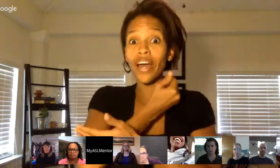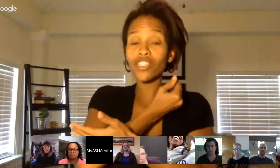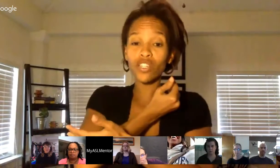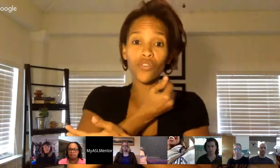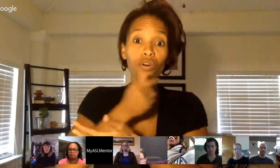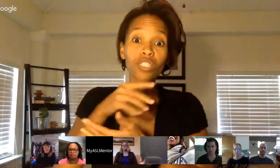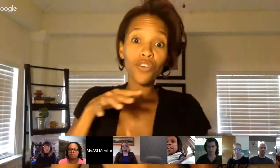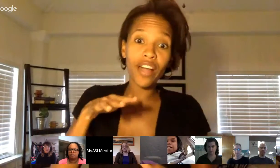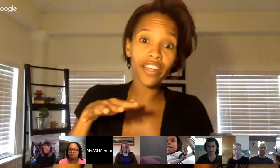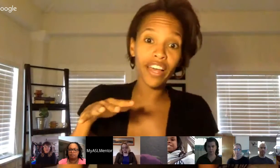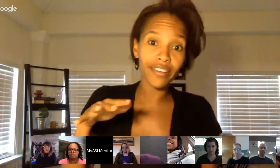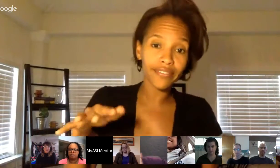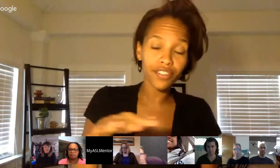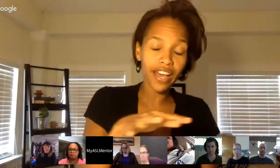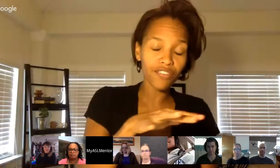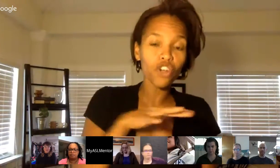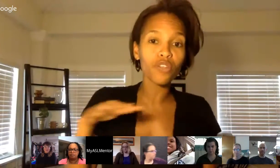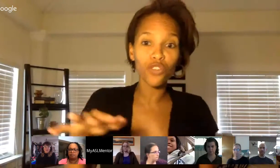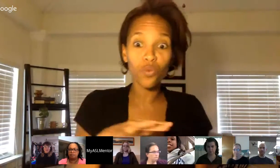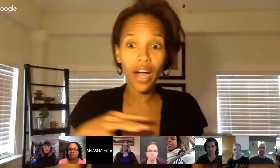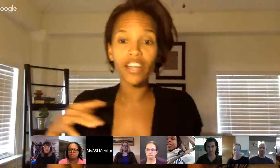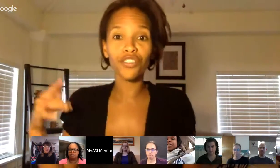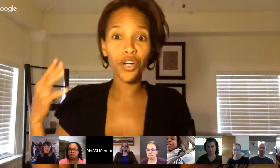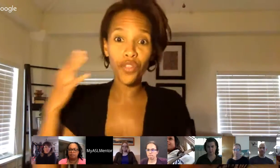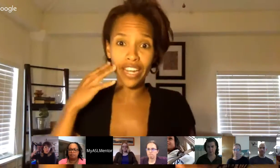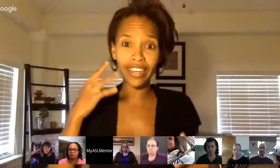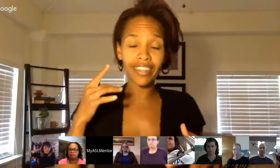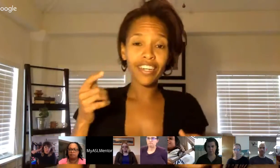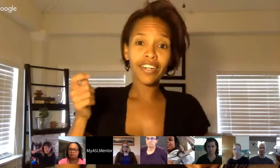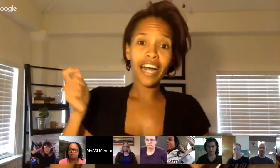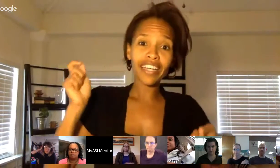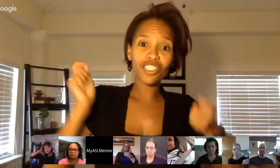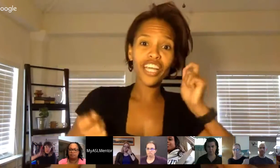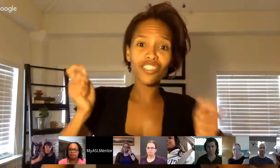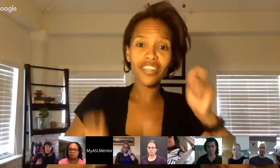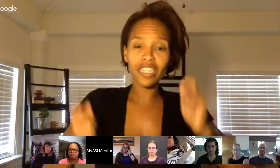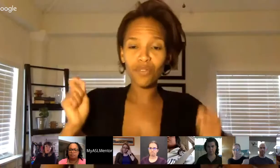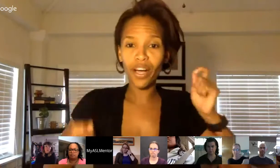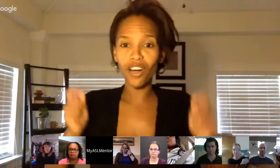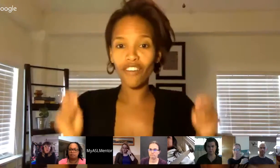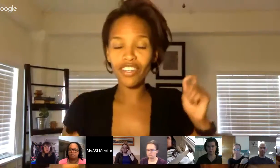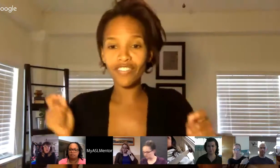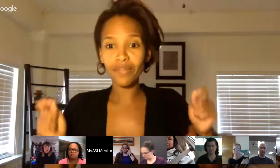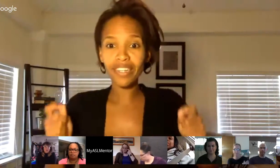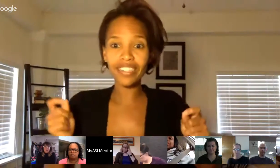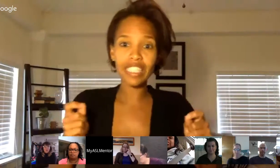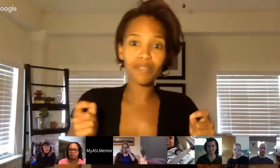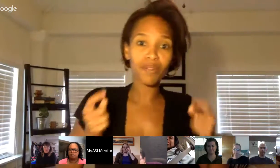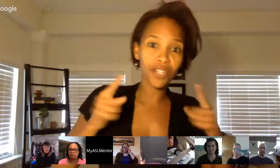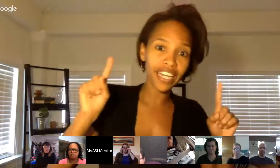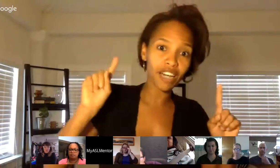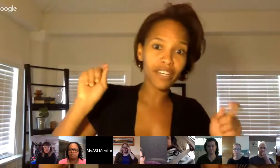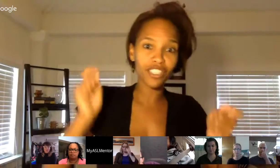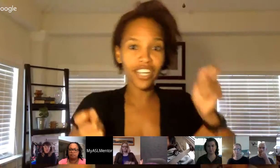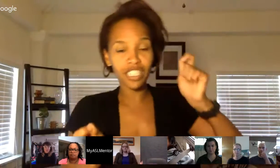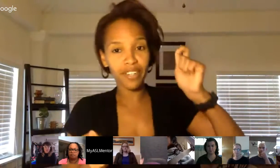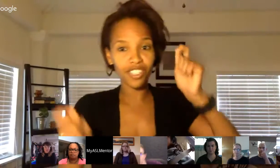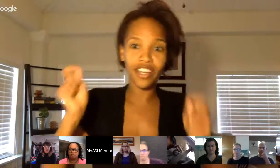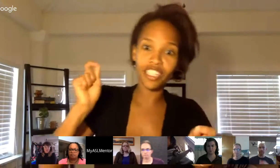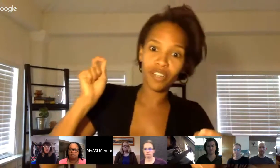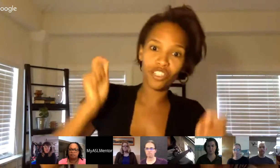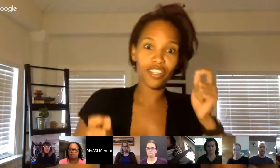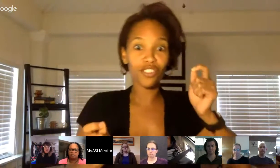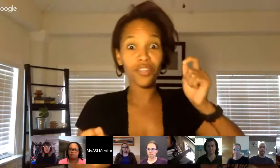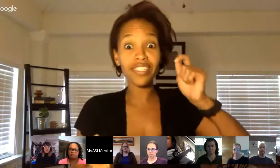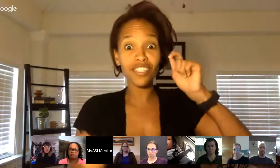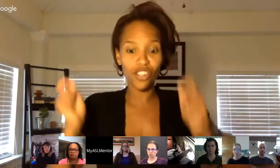new. As those of you that have known me for a while know that I change things up quite often. If something doesn't seem to be working, I'll make a change, I'll make a